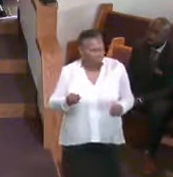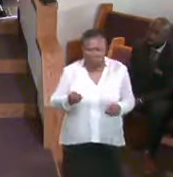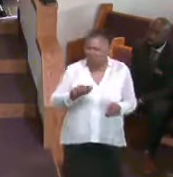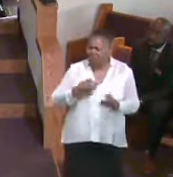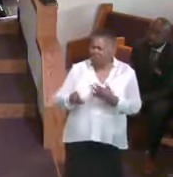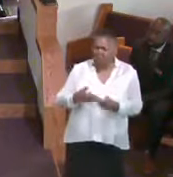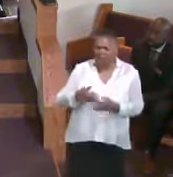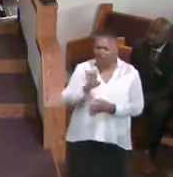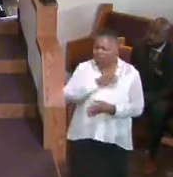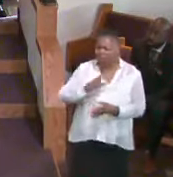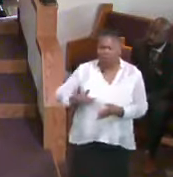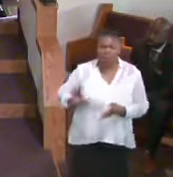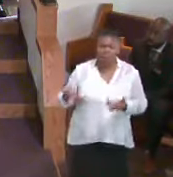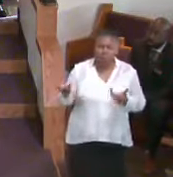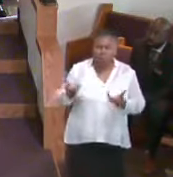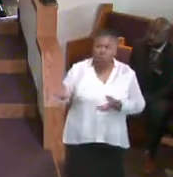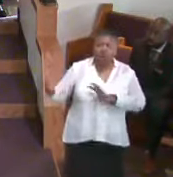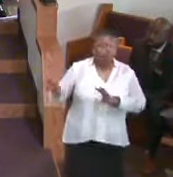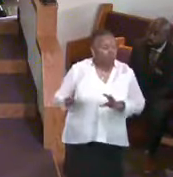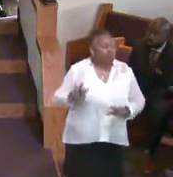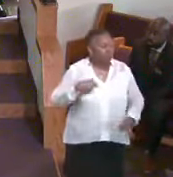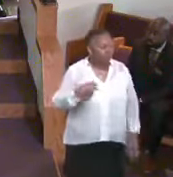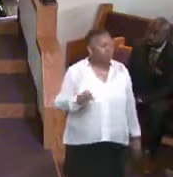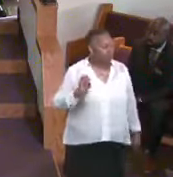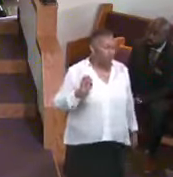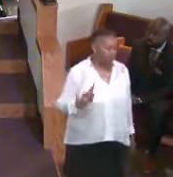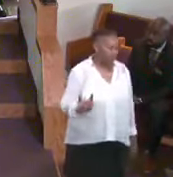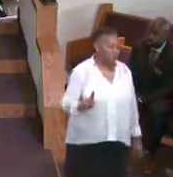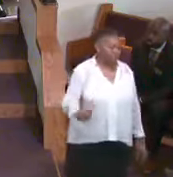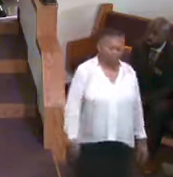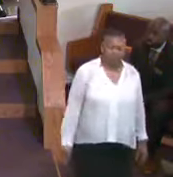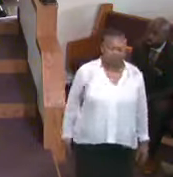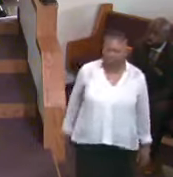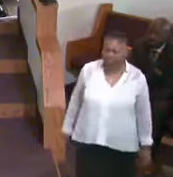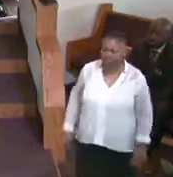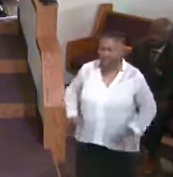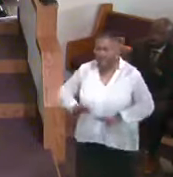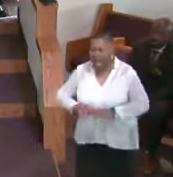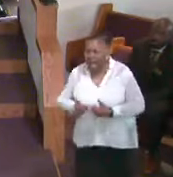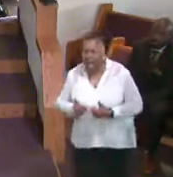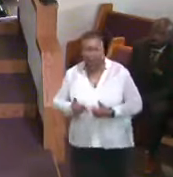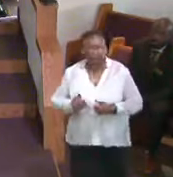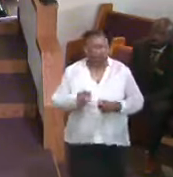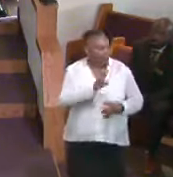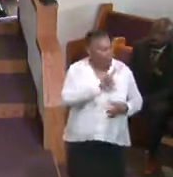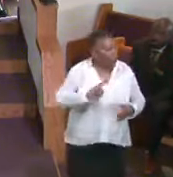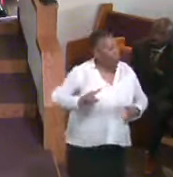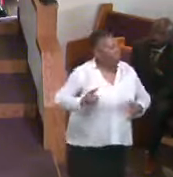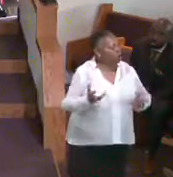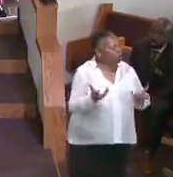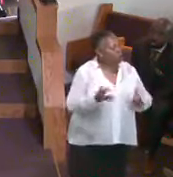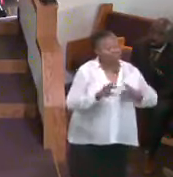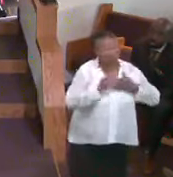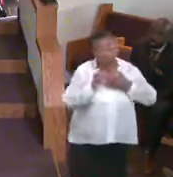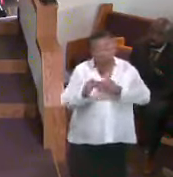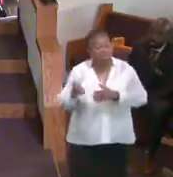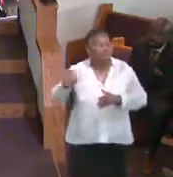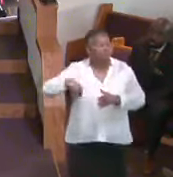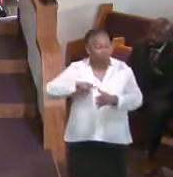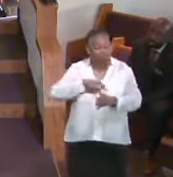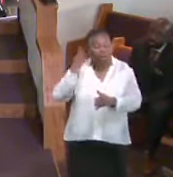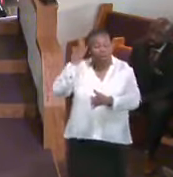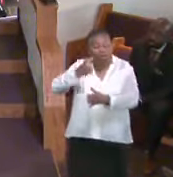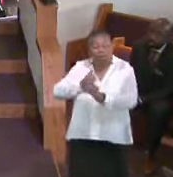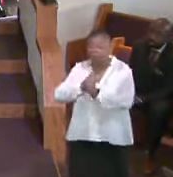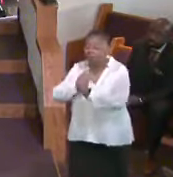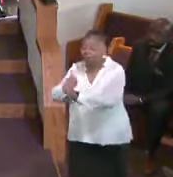do, I'm okay with it. Amen. However the Lord wants to lead it, we're going to follow it, amen.